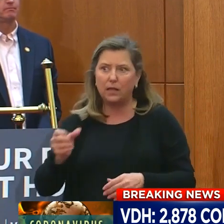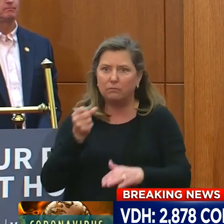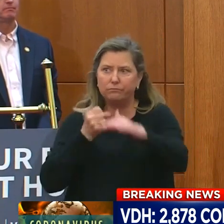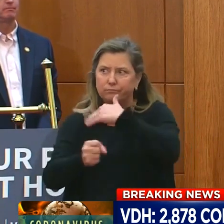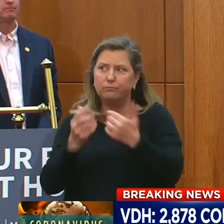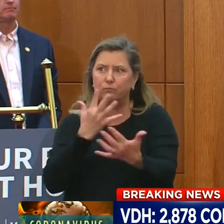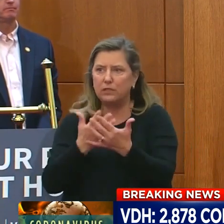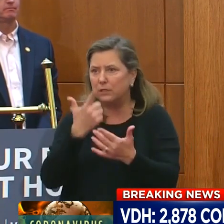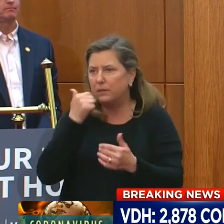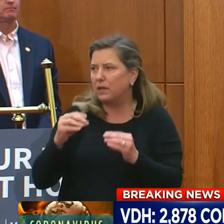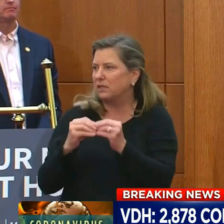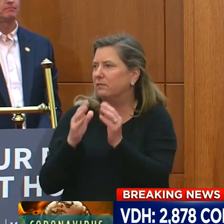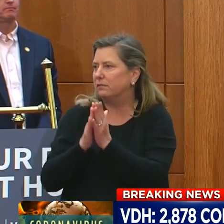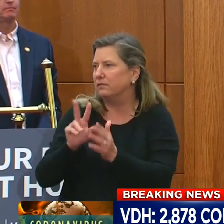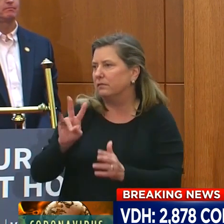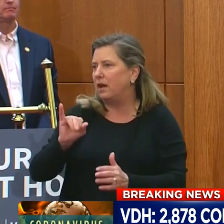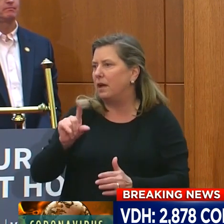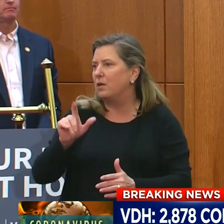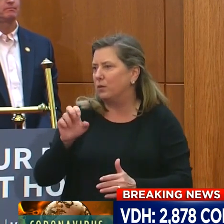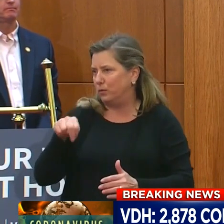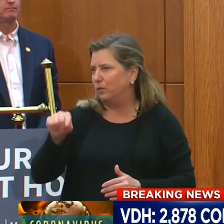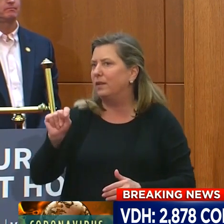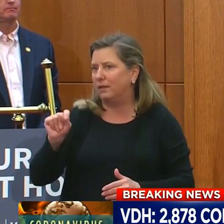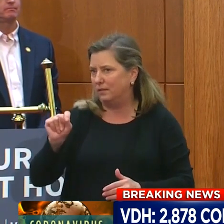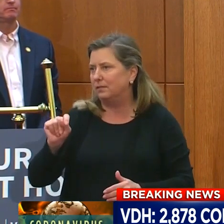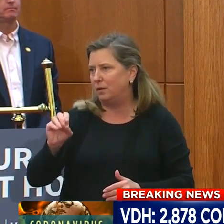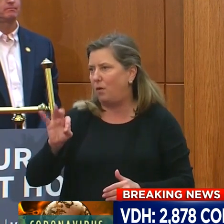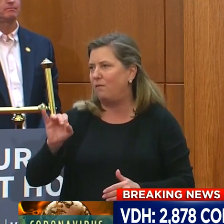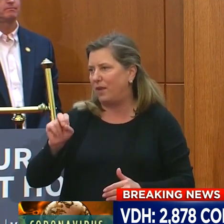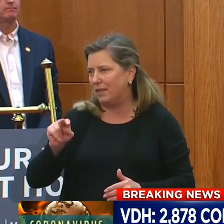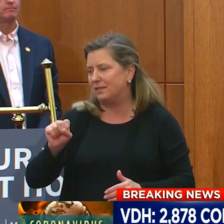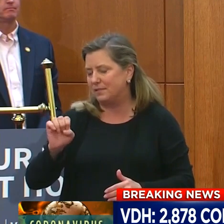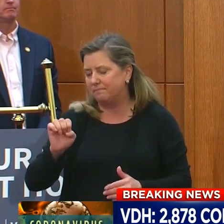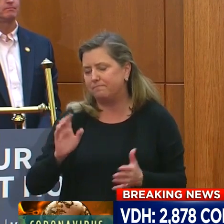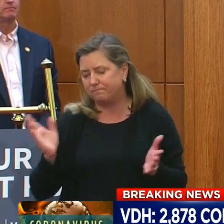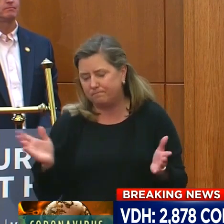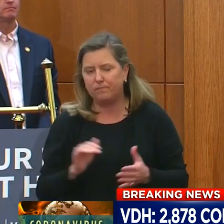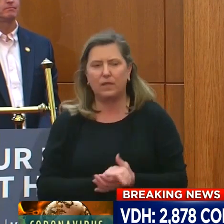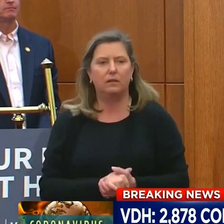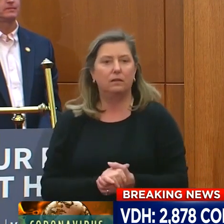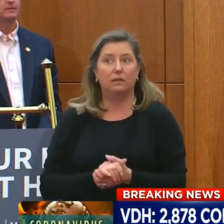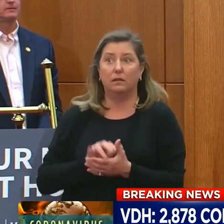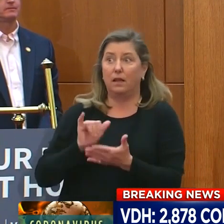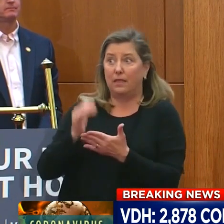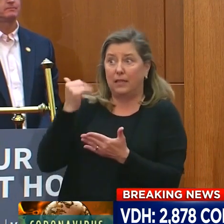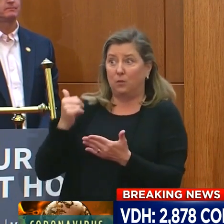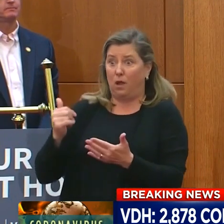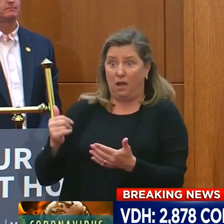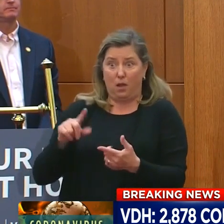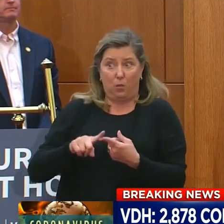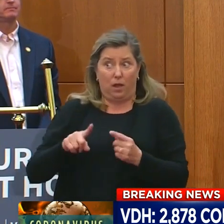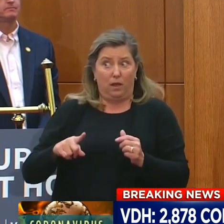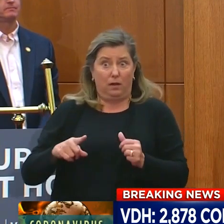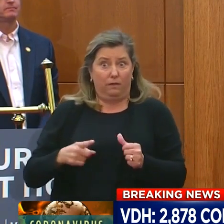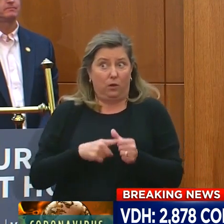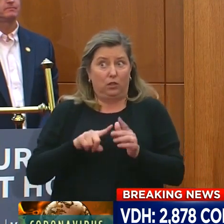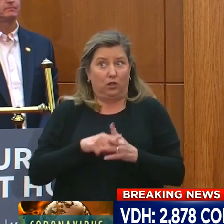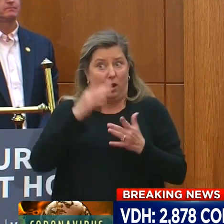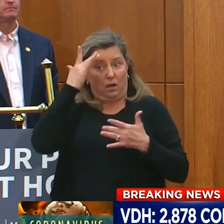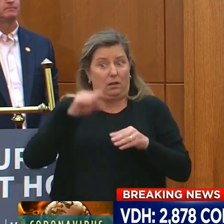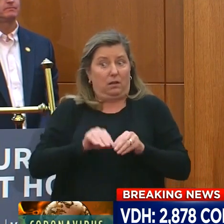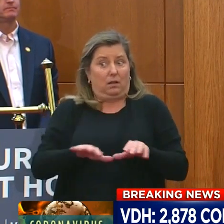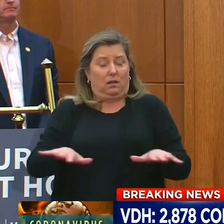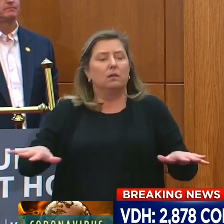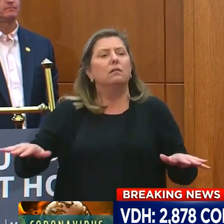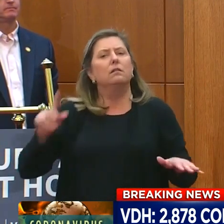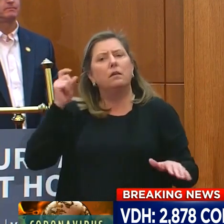offenses. So that is why early on in this crisis, the governor